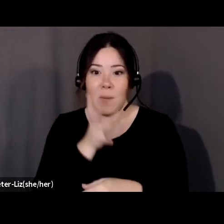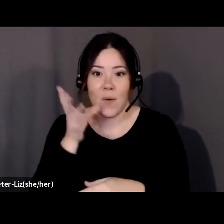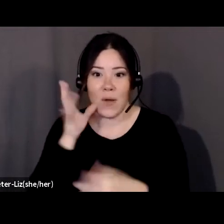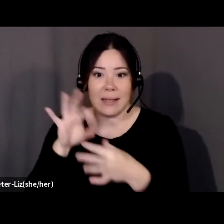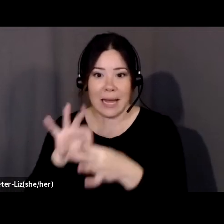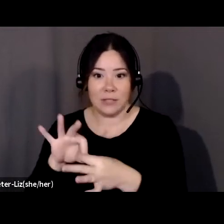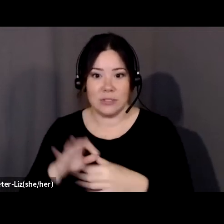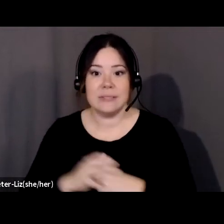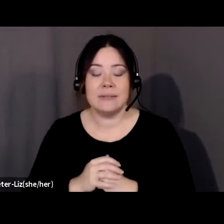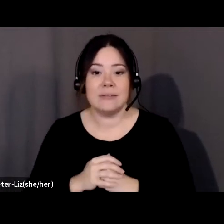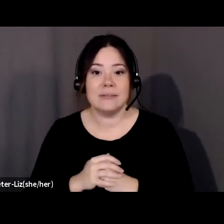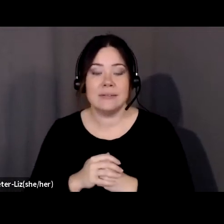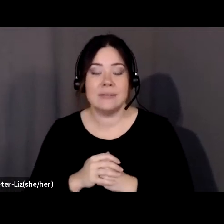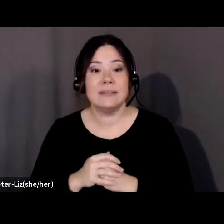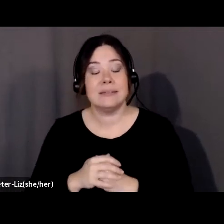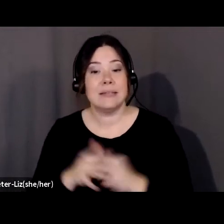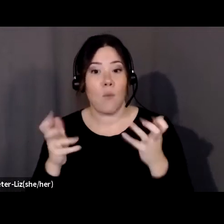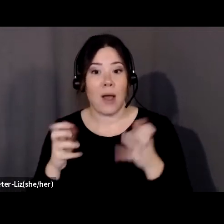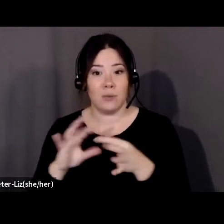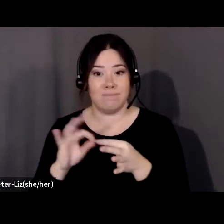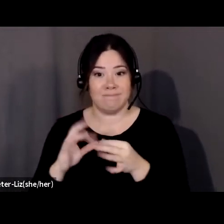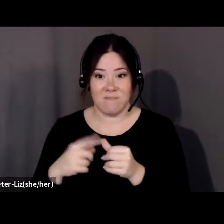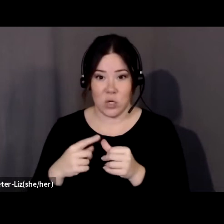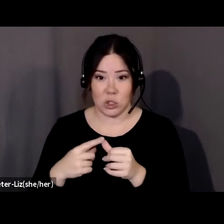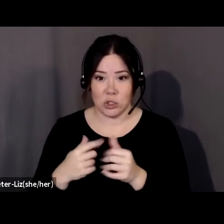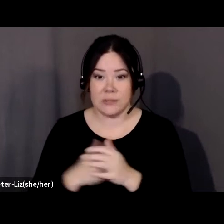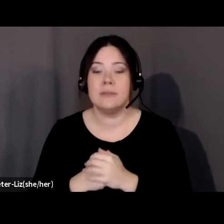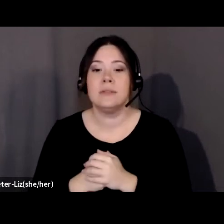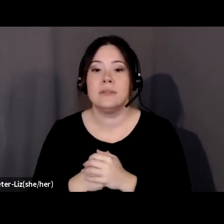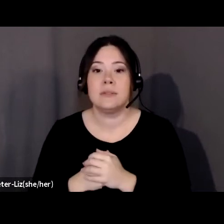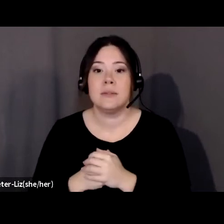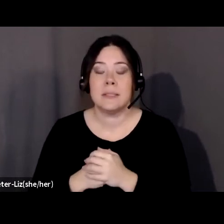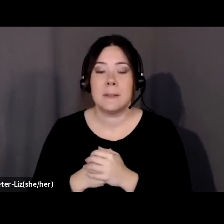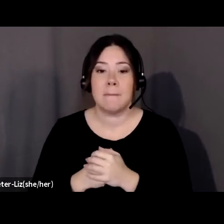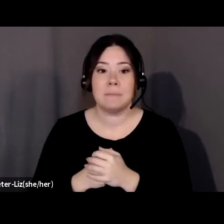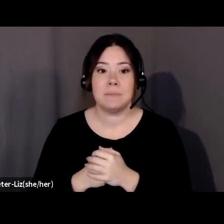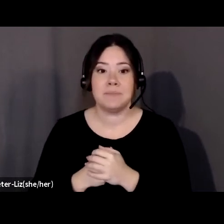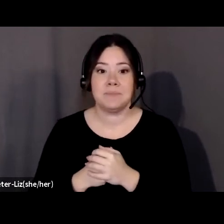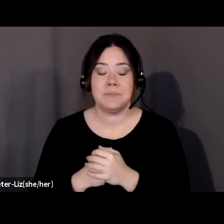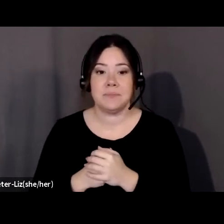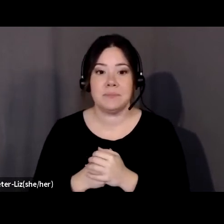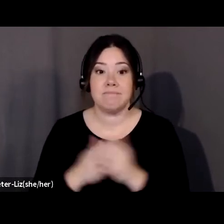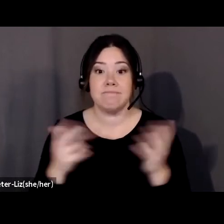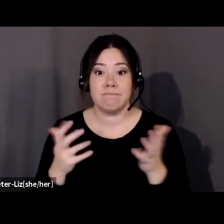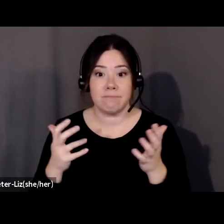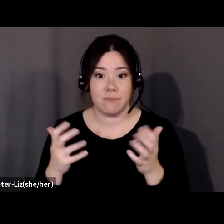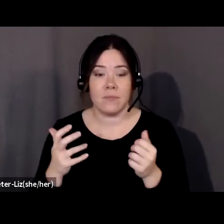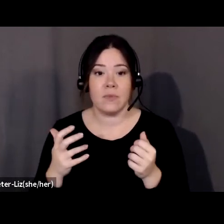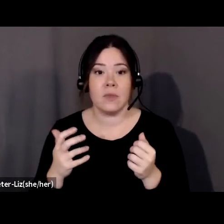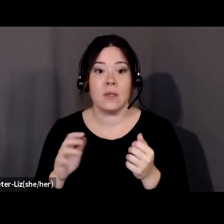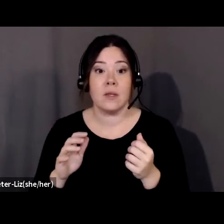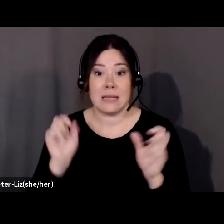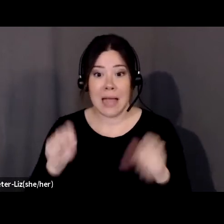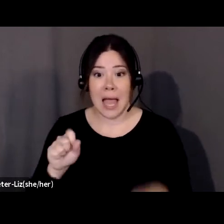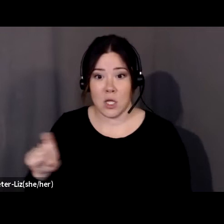mention a few housekeeping items. The first one is you're going to want to scroll over the